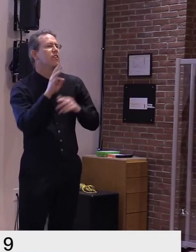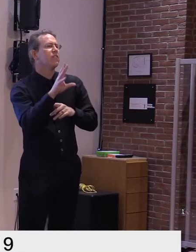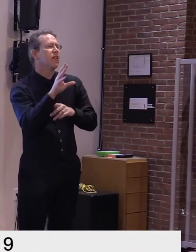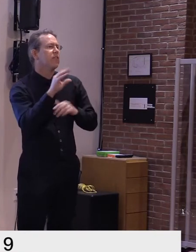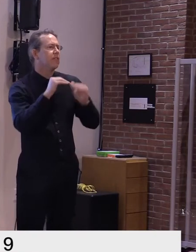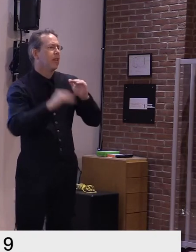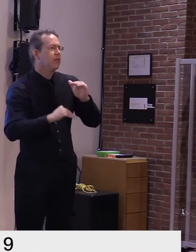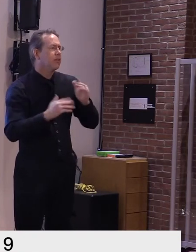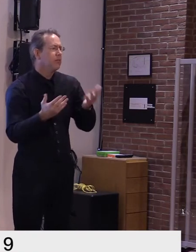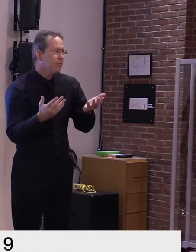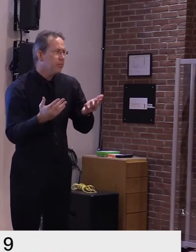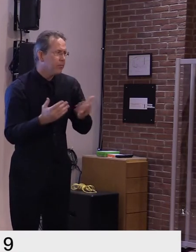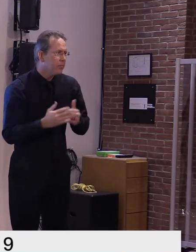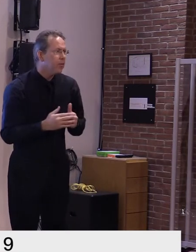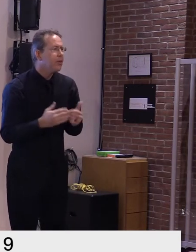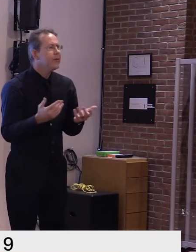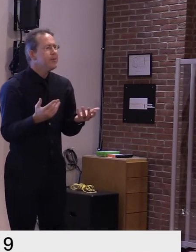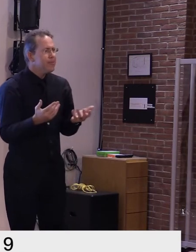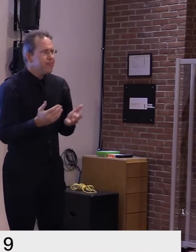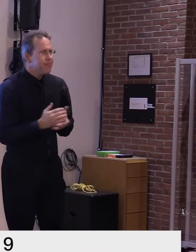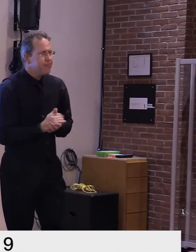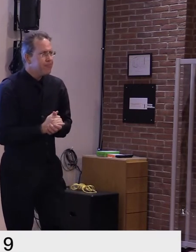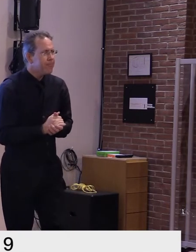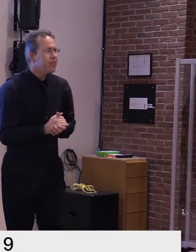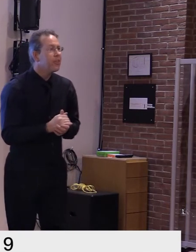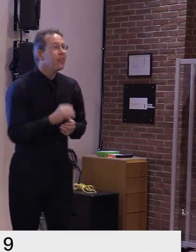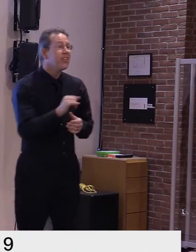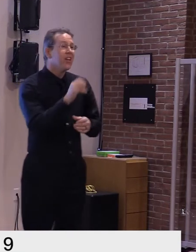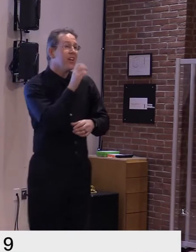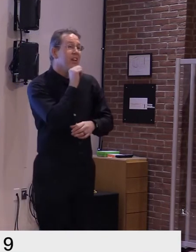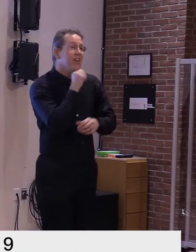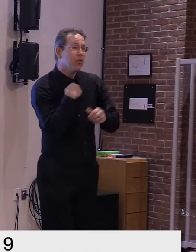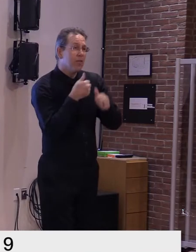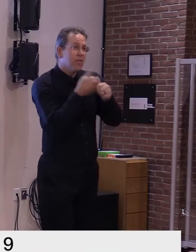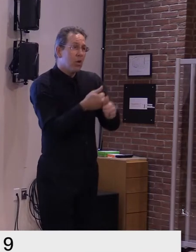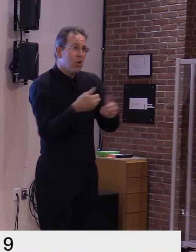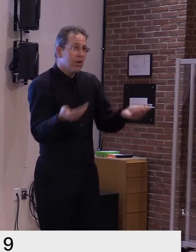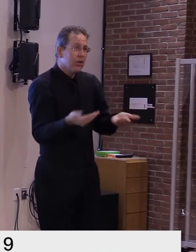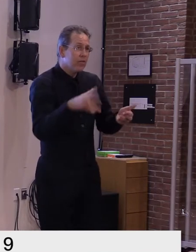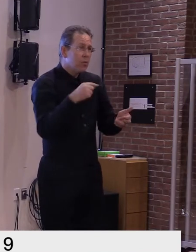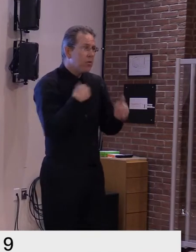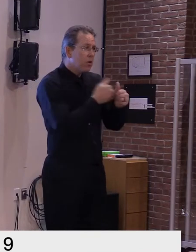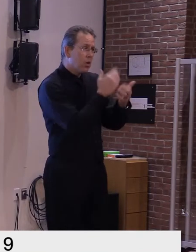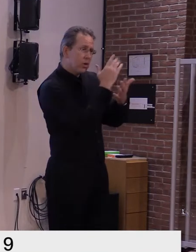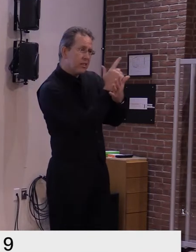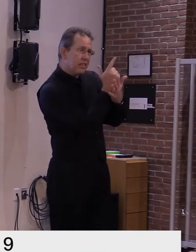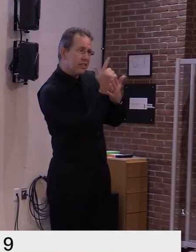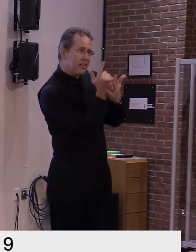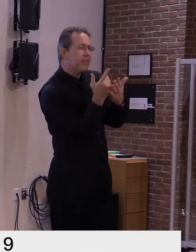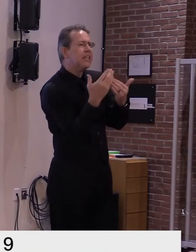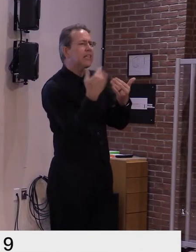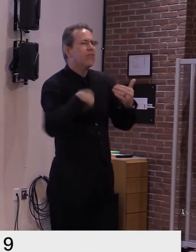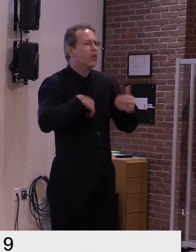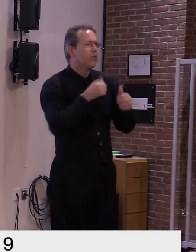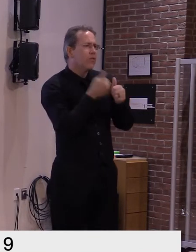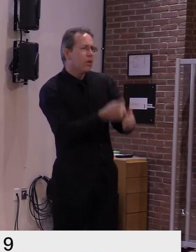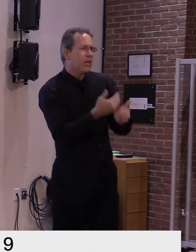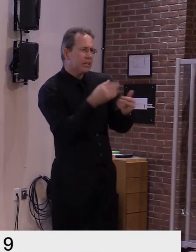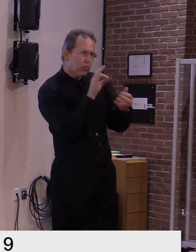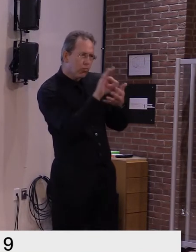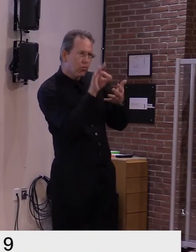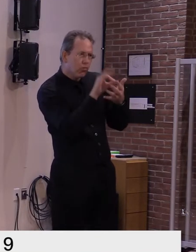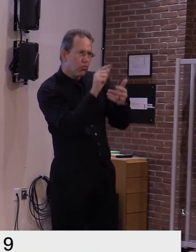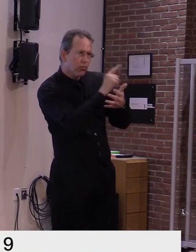have selected is the easiest to administer, easiest to understand, and uses data, as you can see,